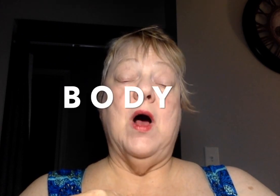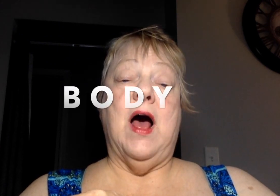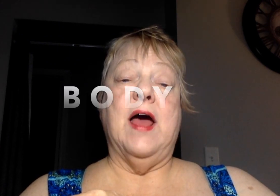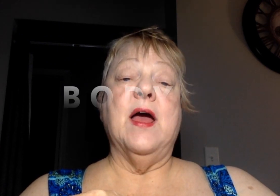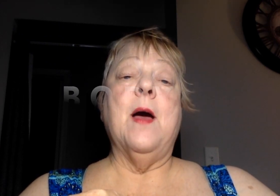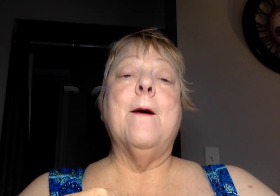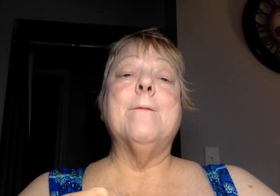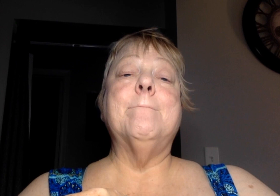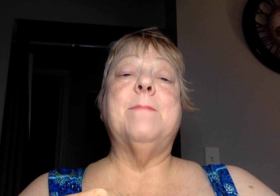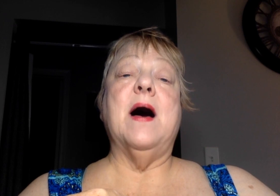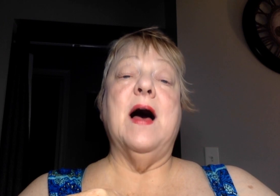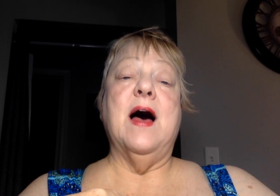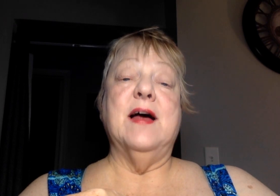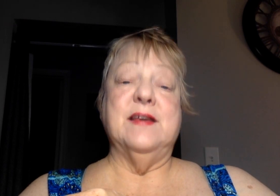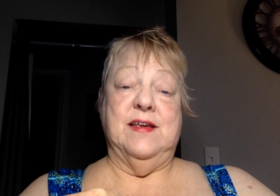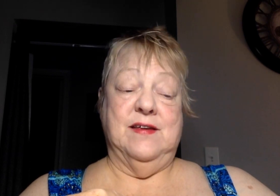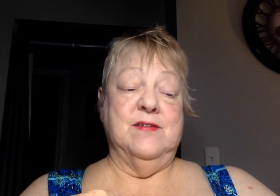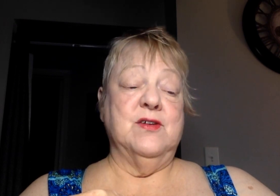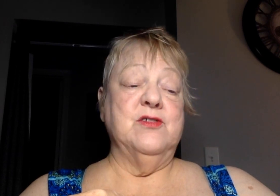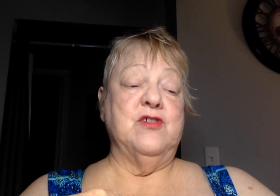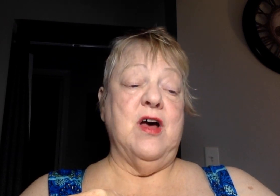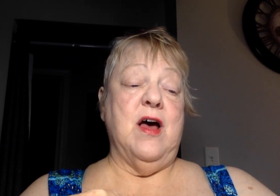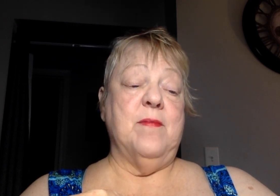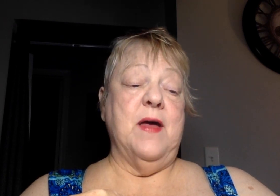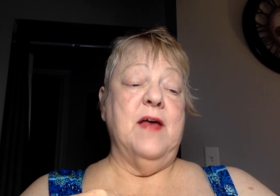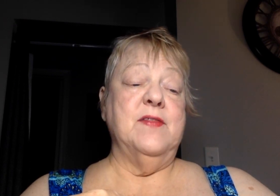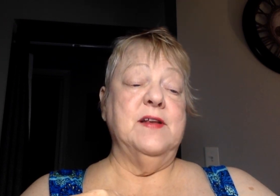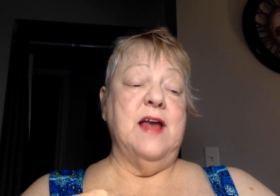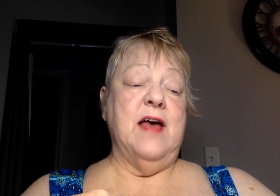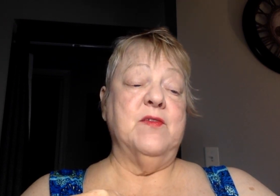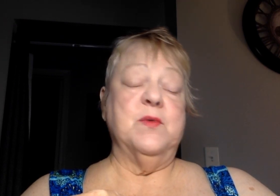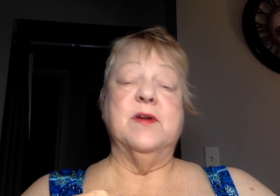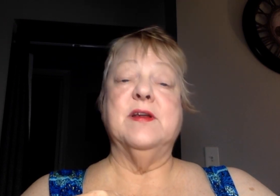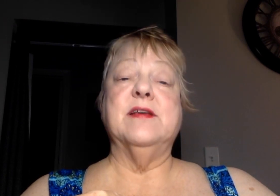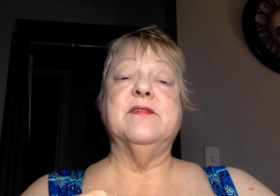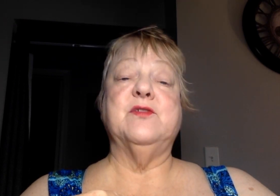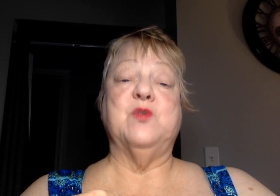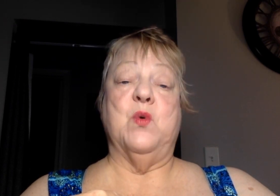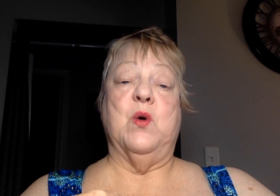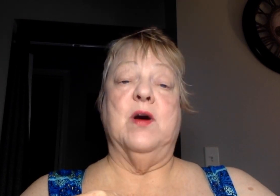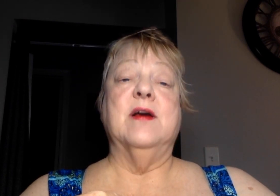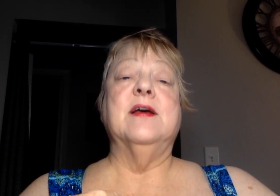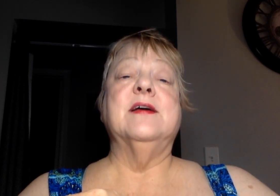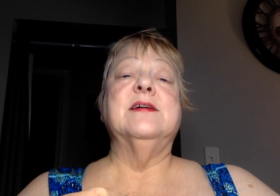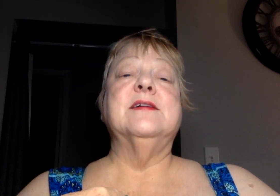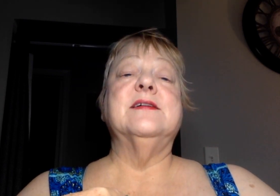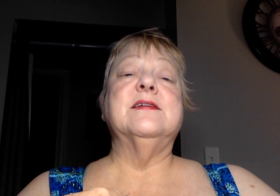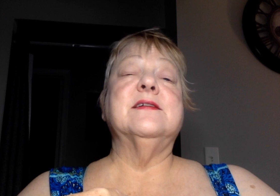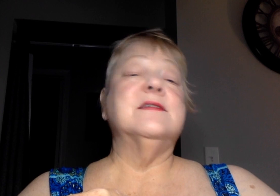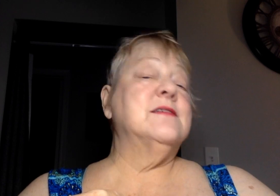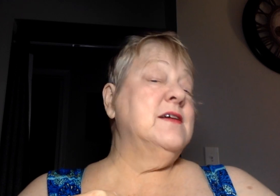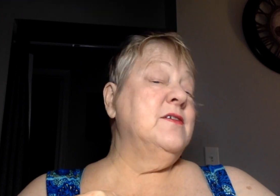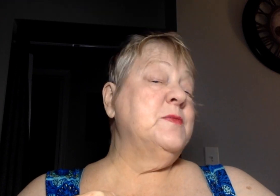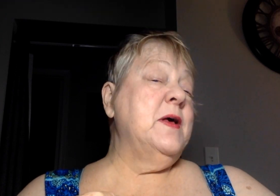B-O-D-Y, body. Good job. And the last one is door. How do you spell it?